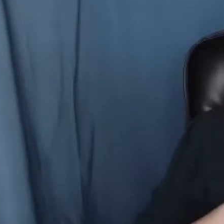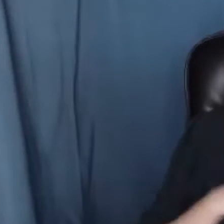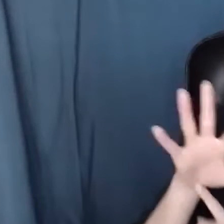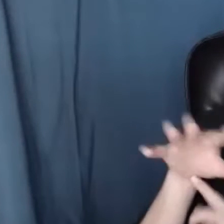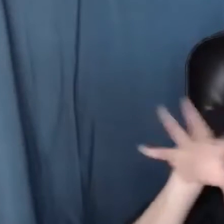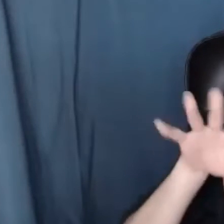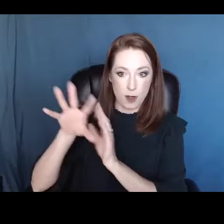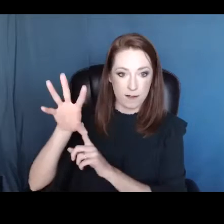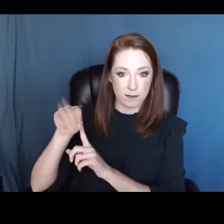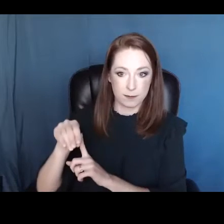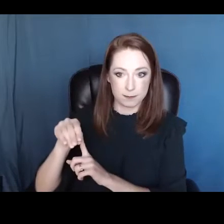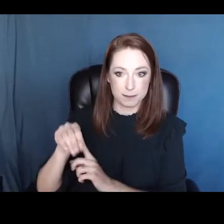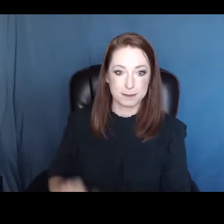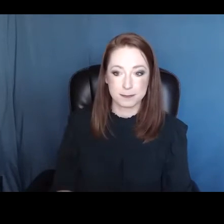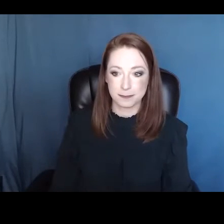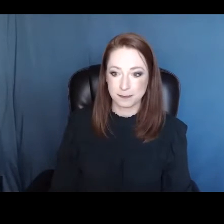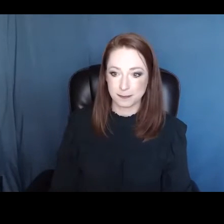off.